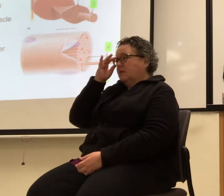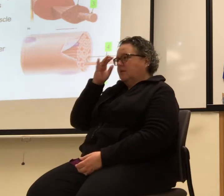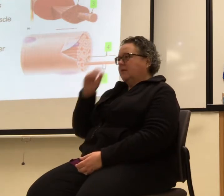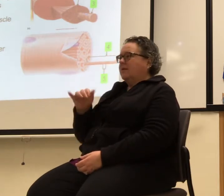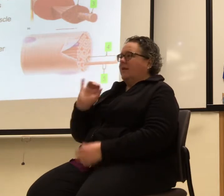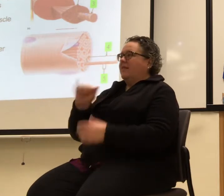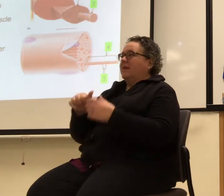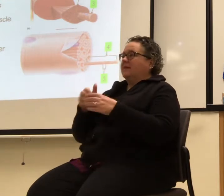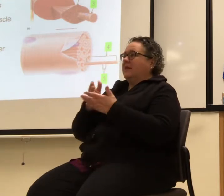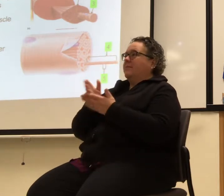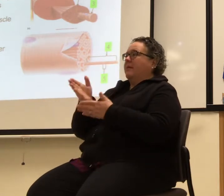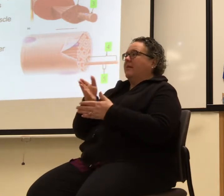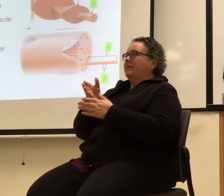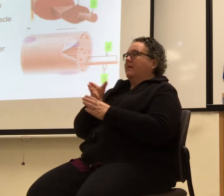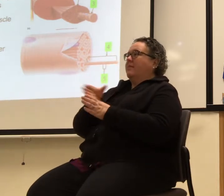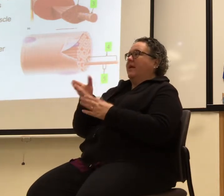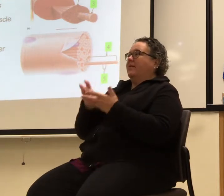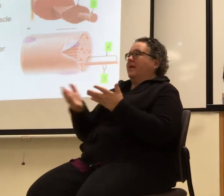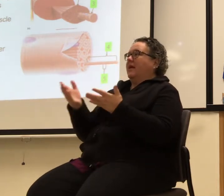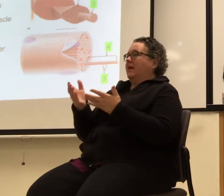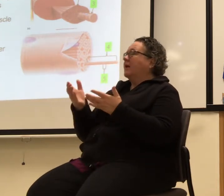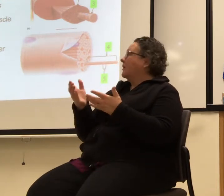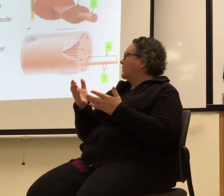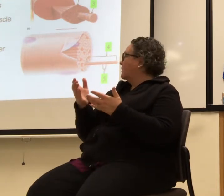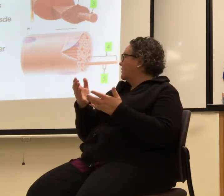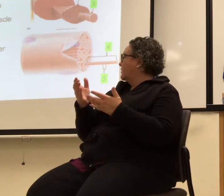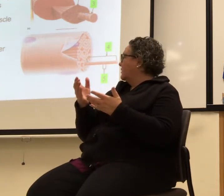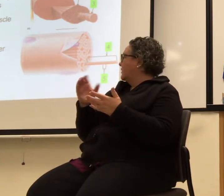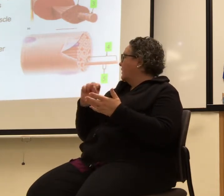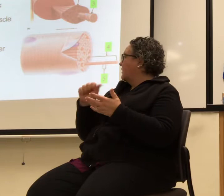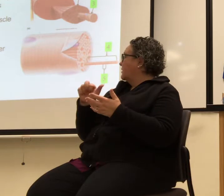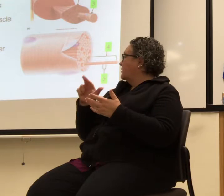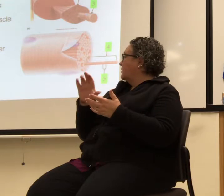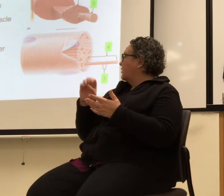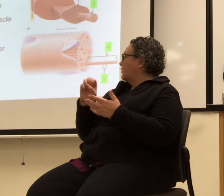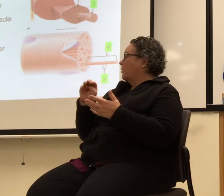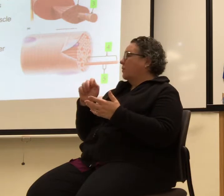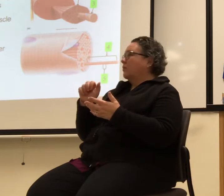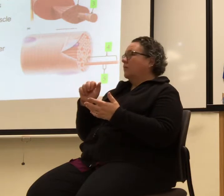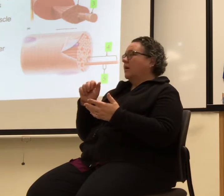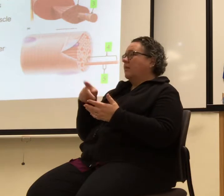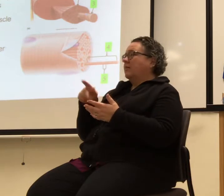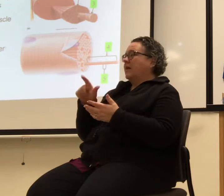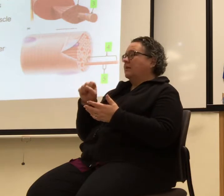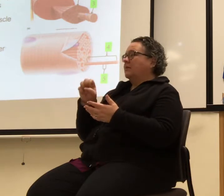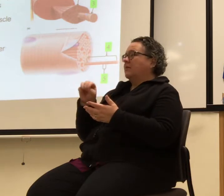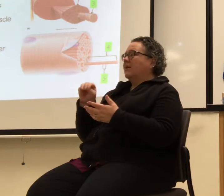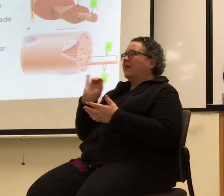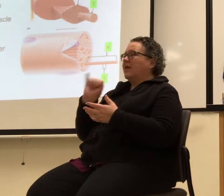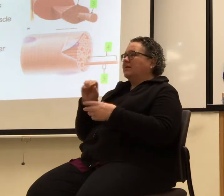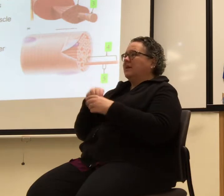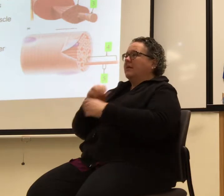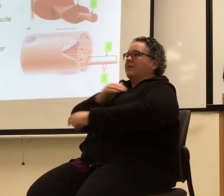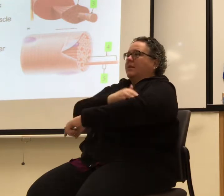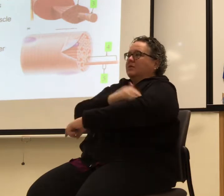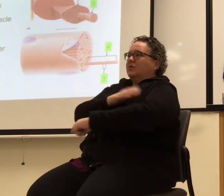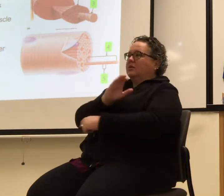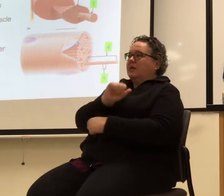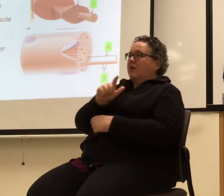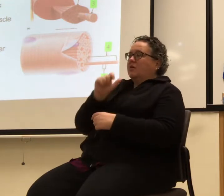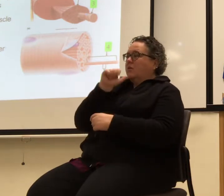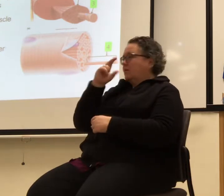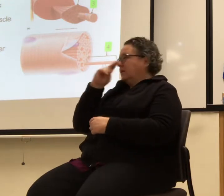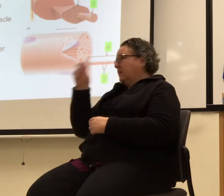That's the main thing in the sarcoplasm, which is the cytoplasm of the muscle cell that you don't see in other cells. These are the